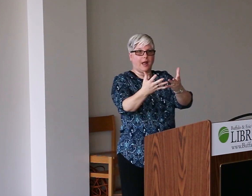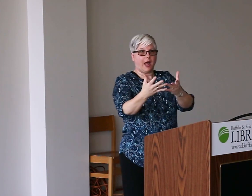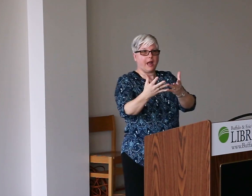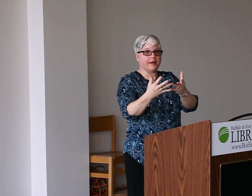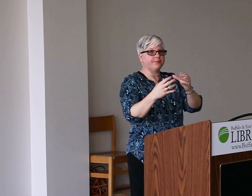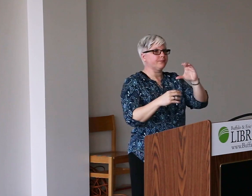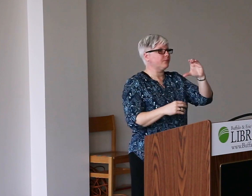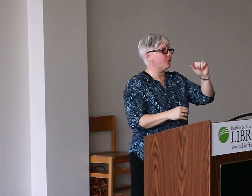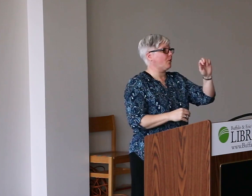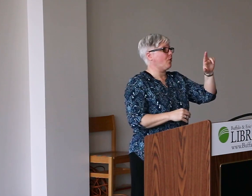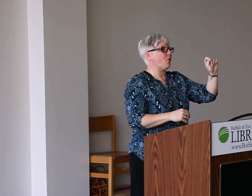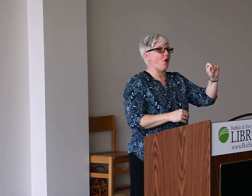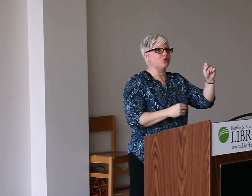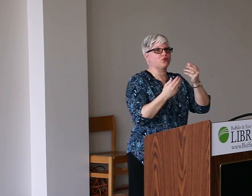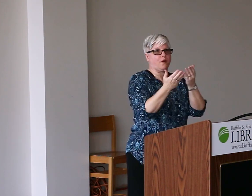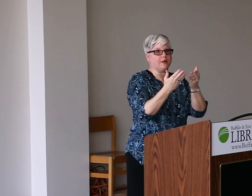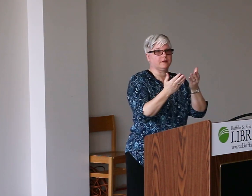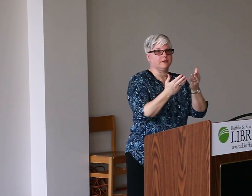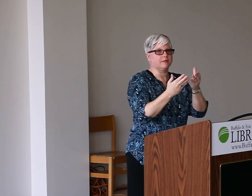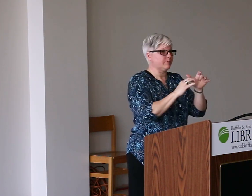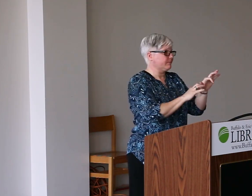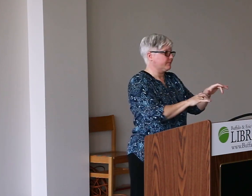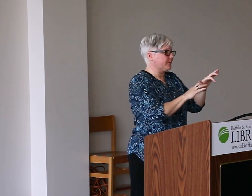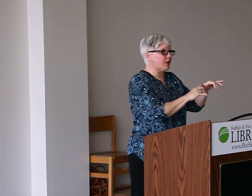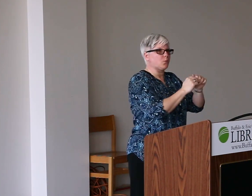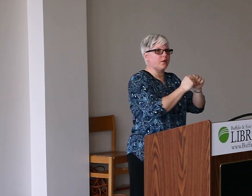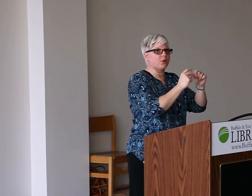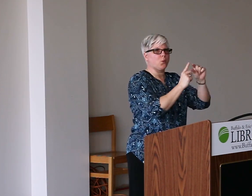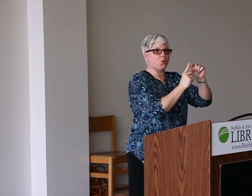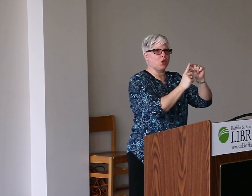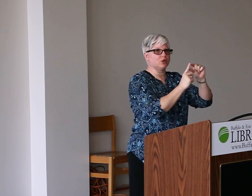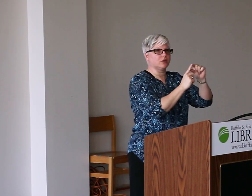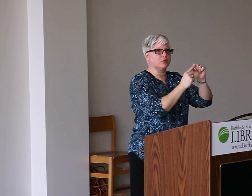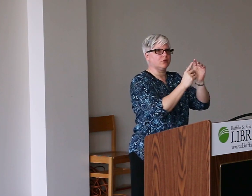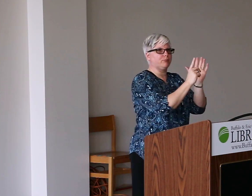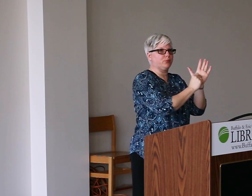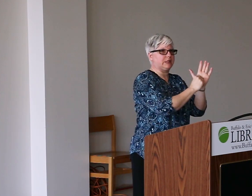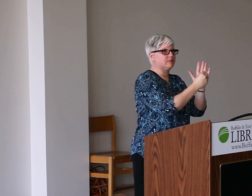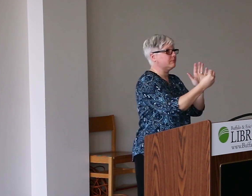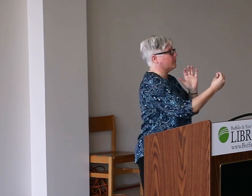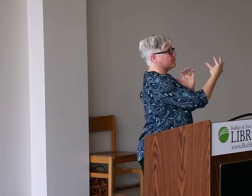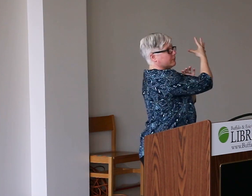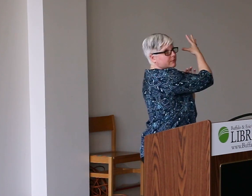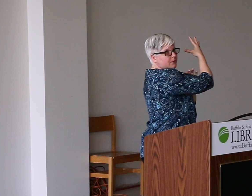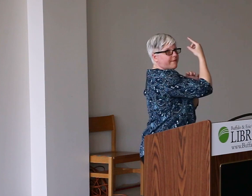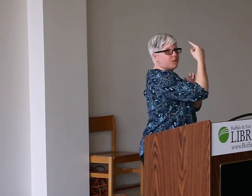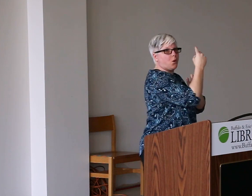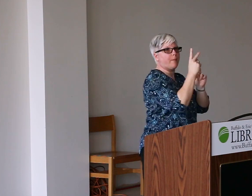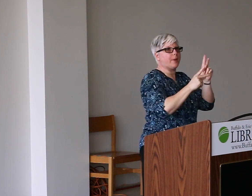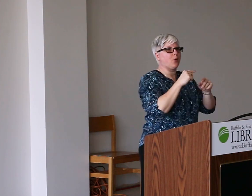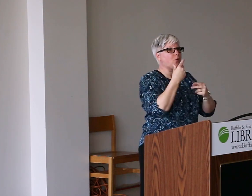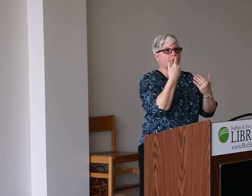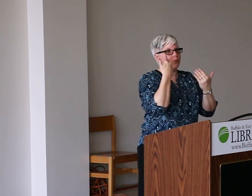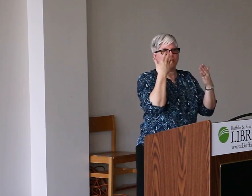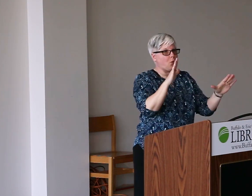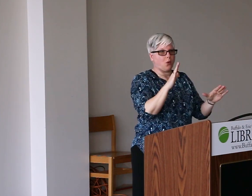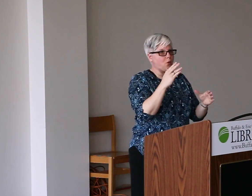We also provide CART services, the type to speech that's printed out on the screen for people